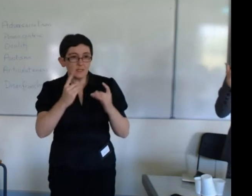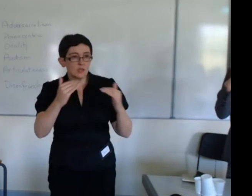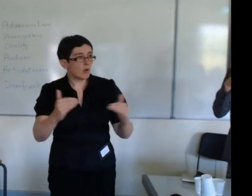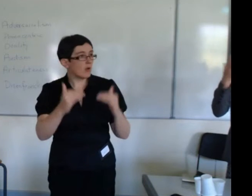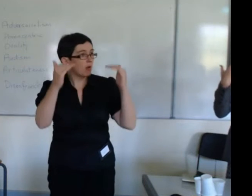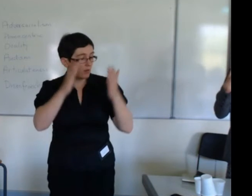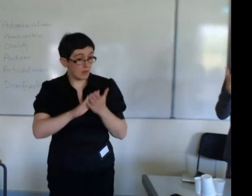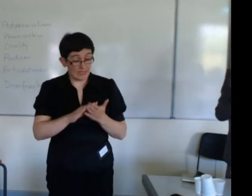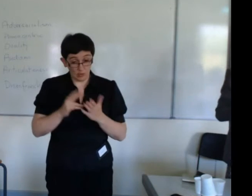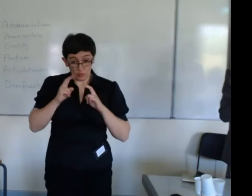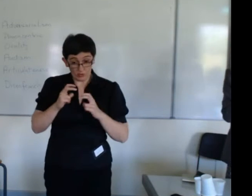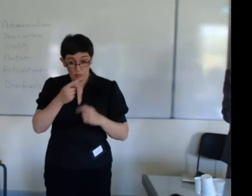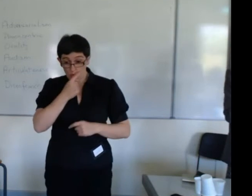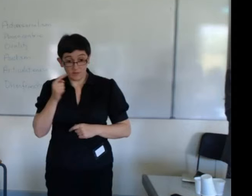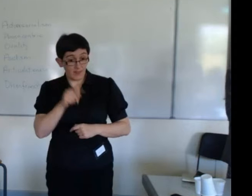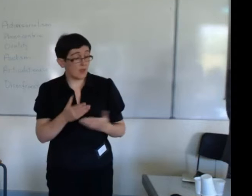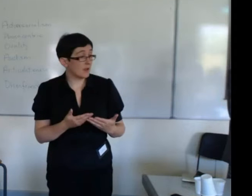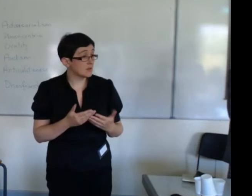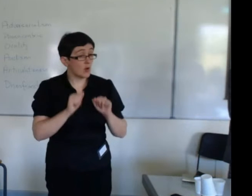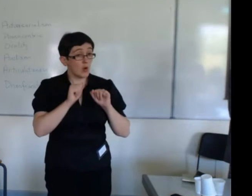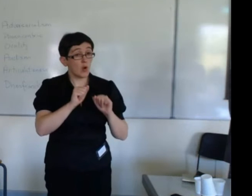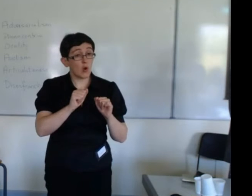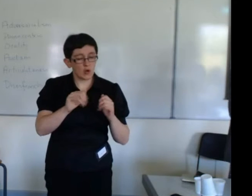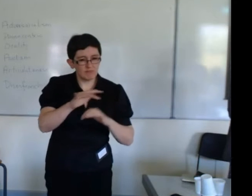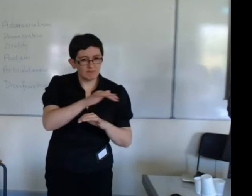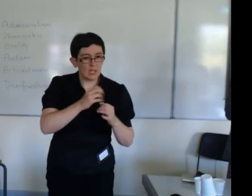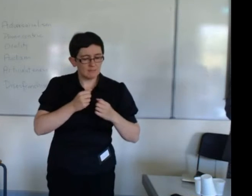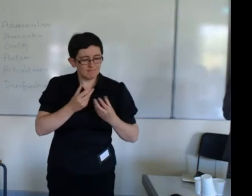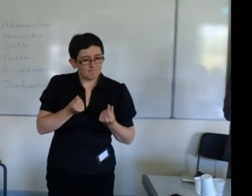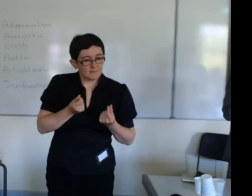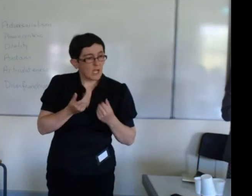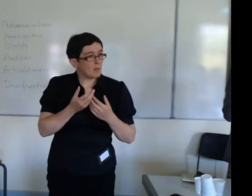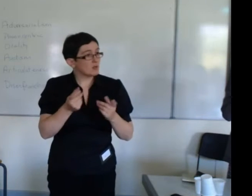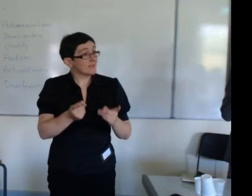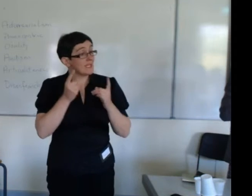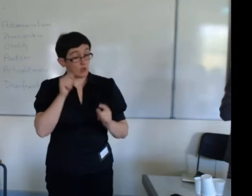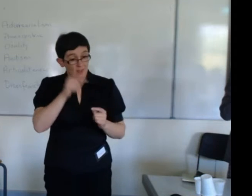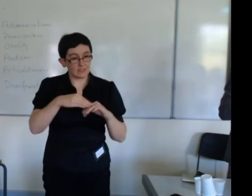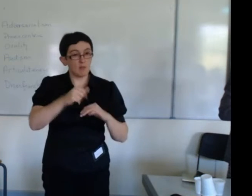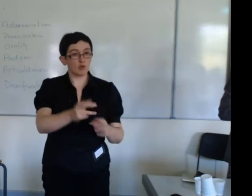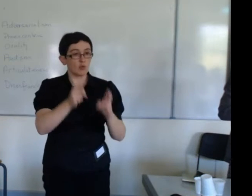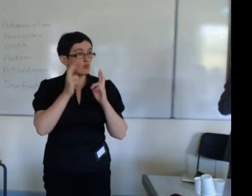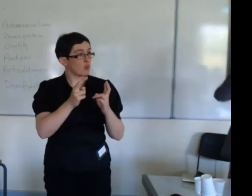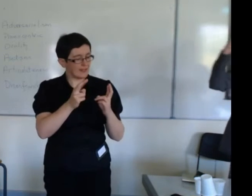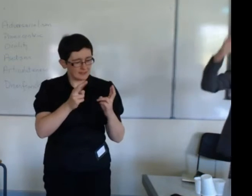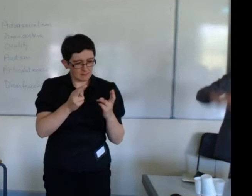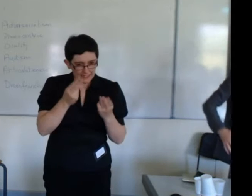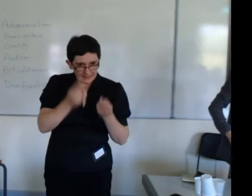backs that up, that her sense of danger is actually the most accurate assessment. You can do a lot of tick